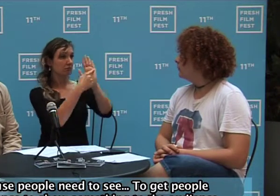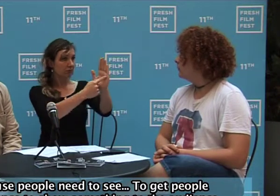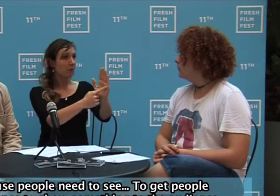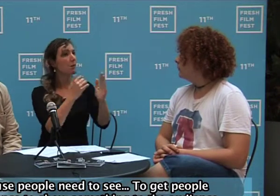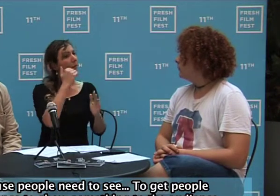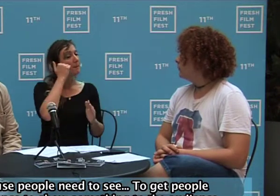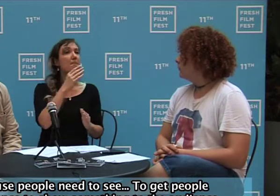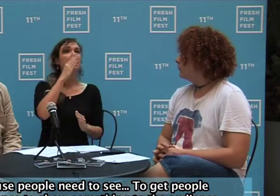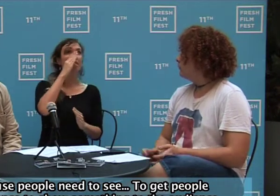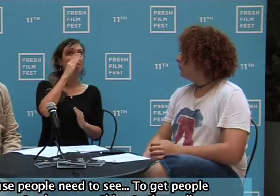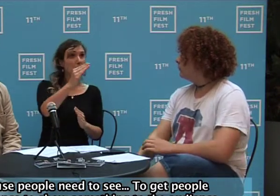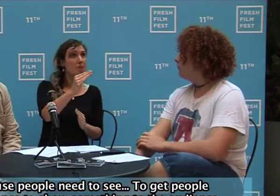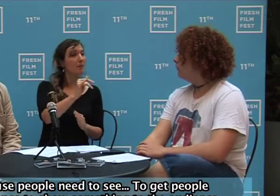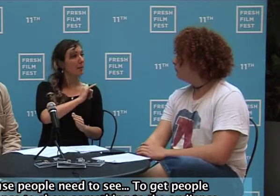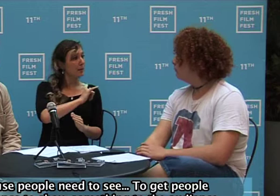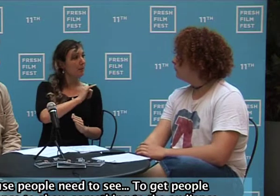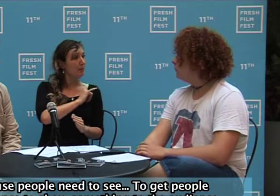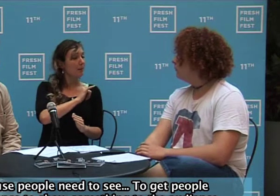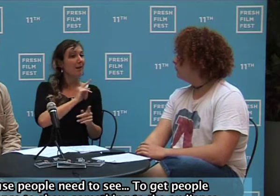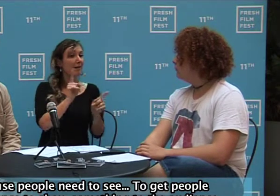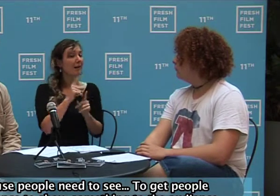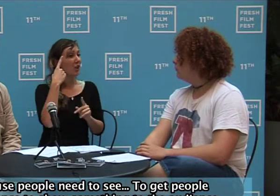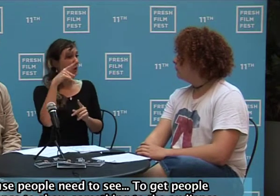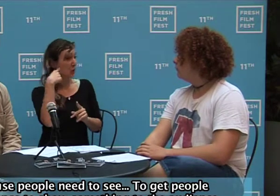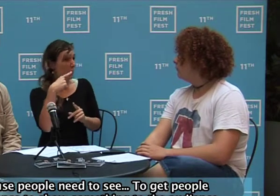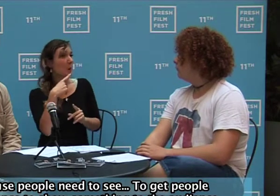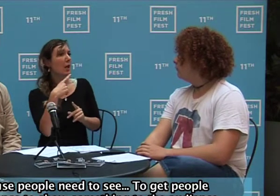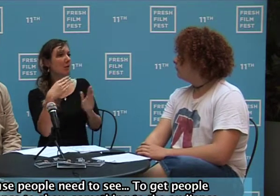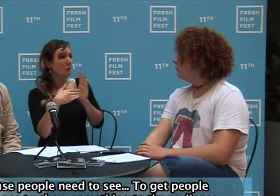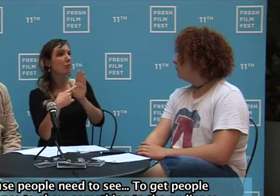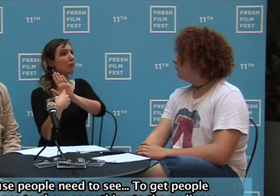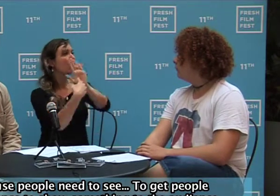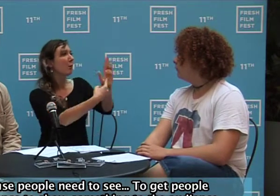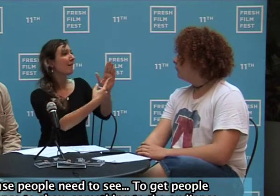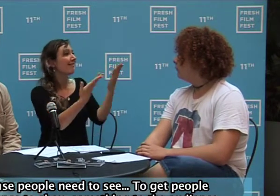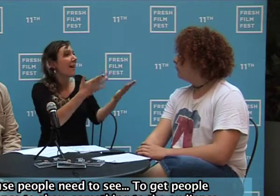sort of to give people a chance to show the films to an audience.